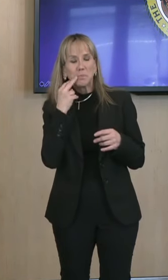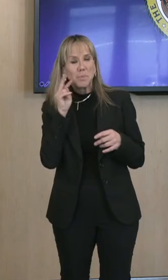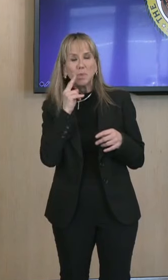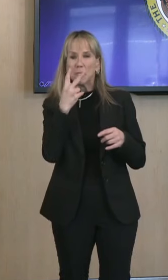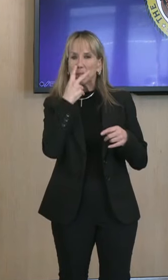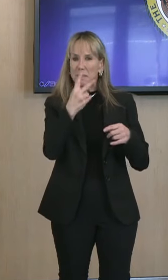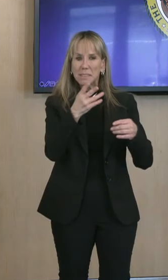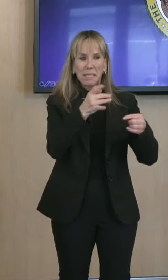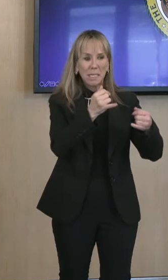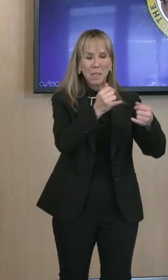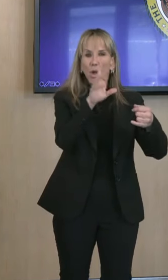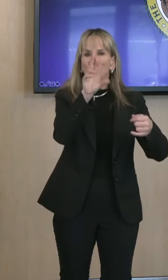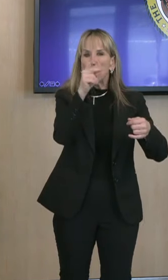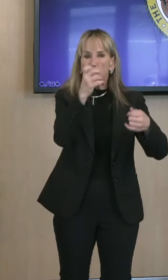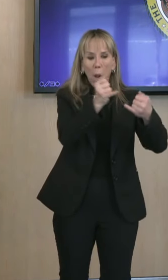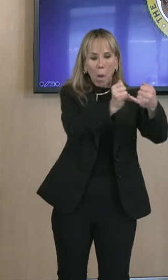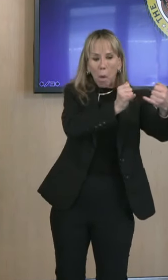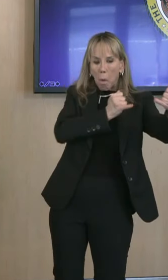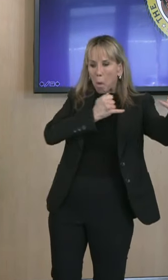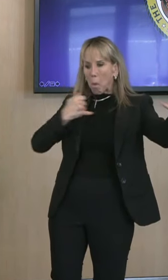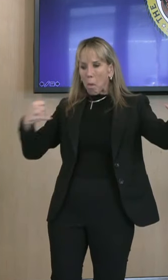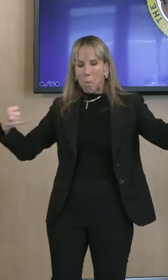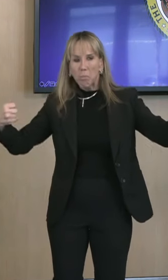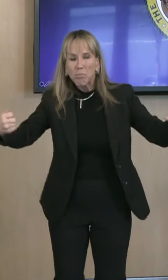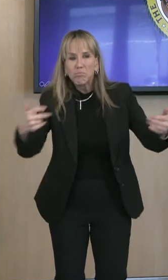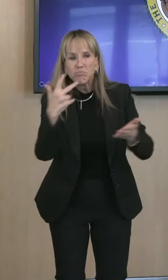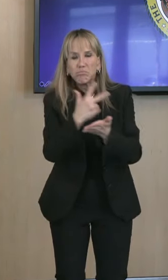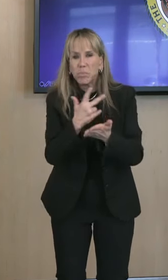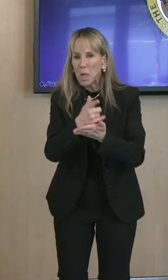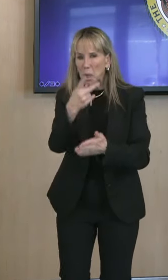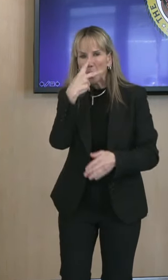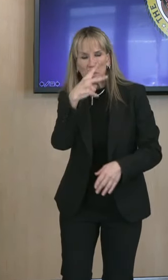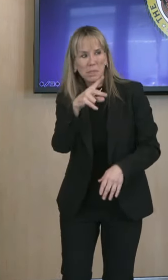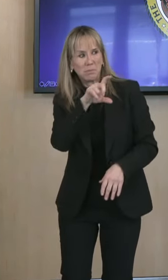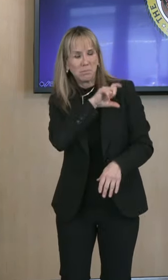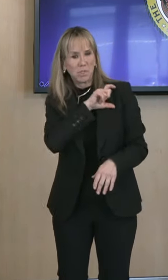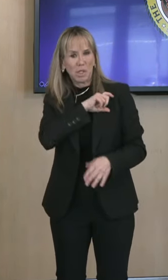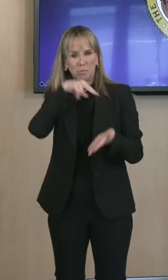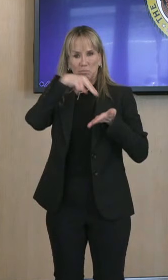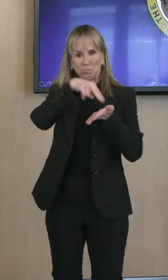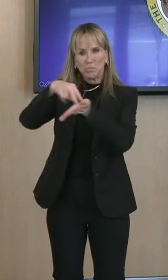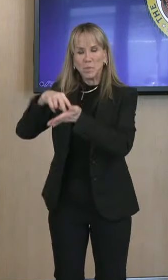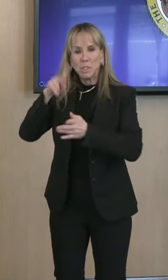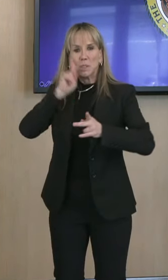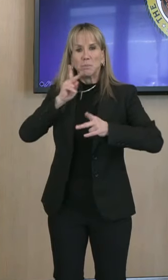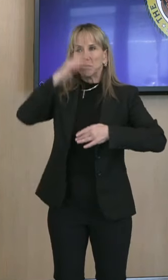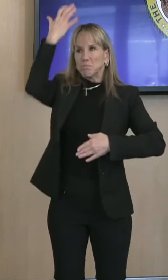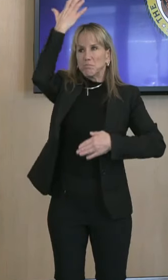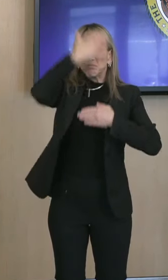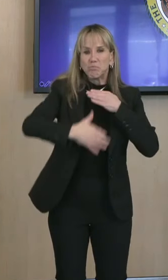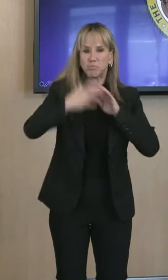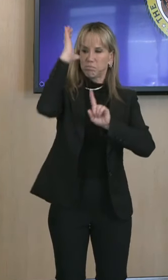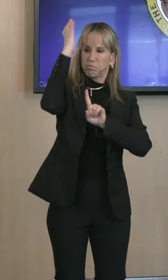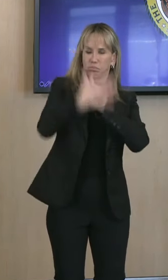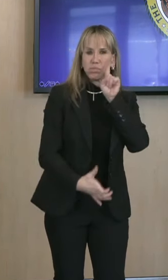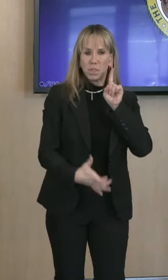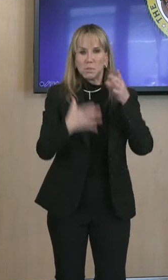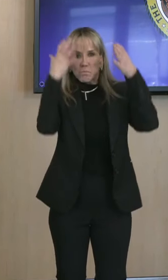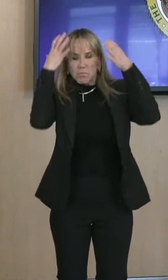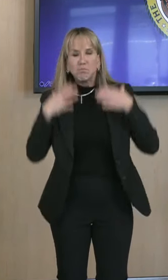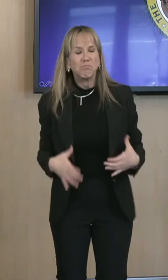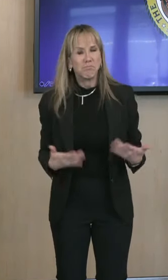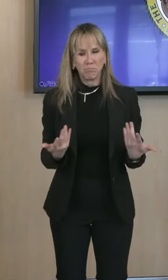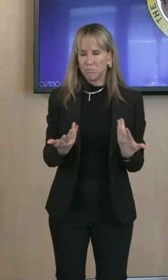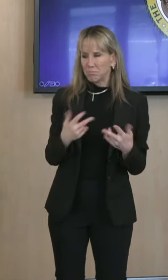lots, sheriff's deputies on scene, people in protective gear. Is there something going on there,